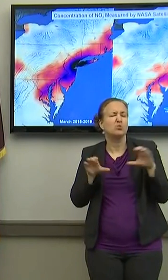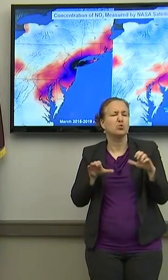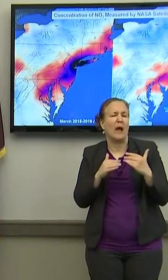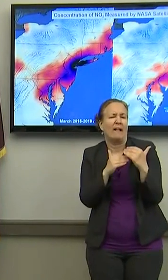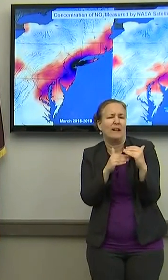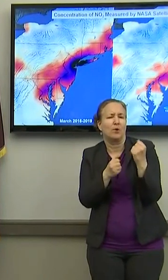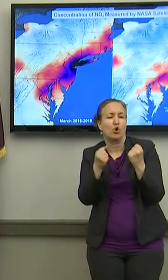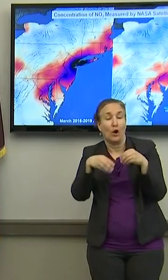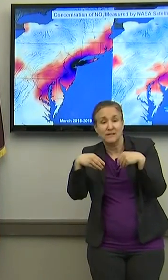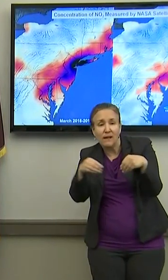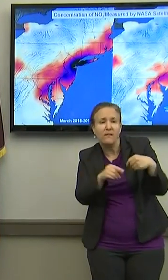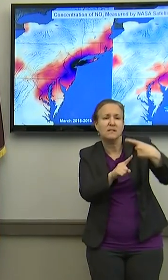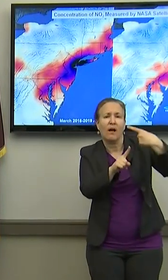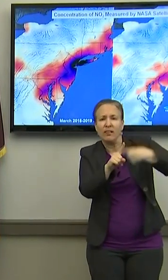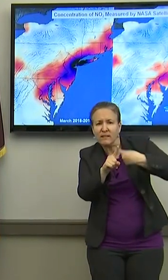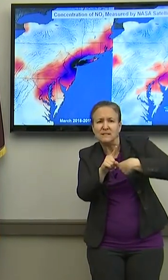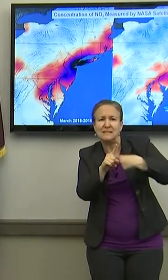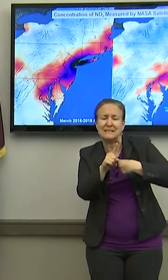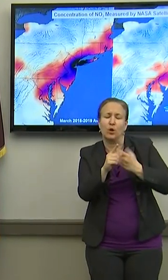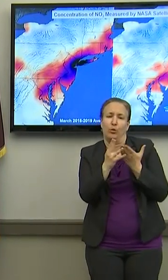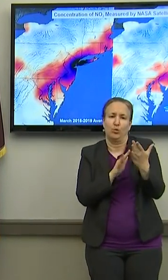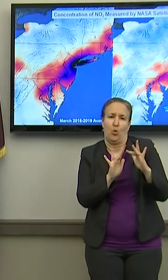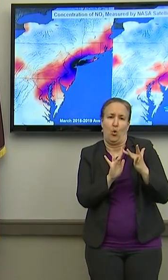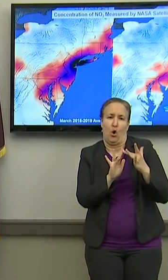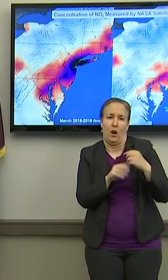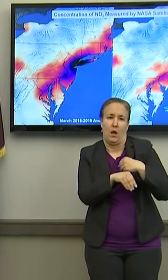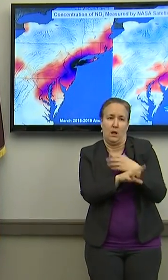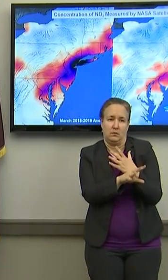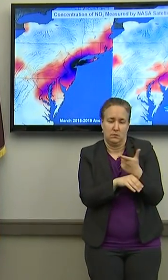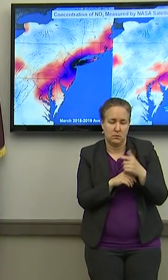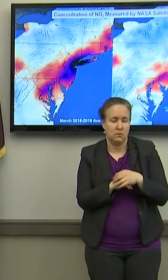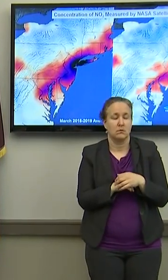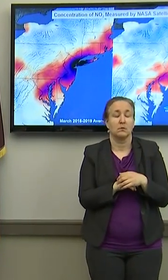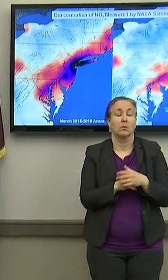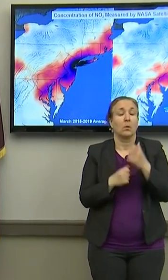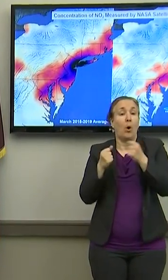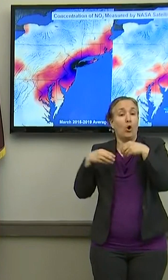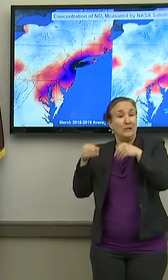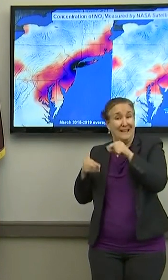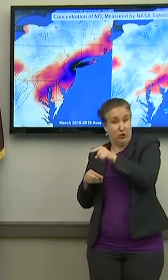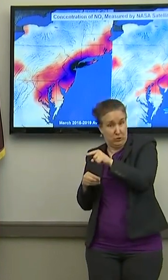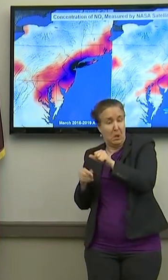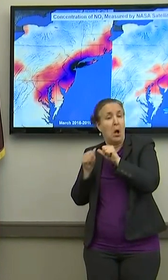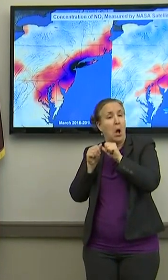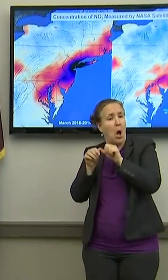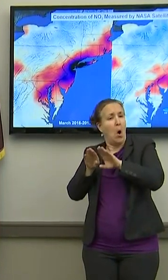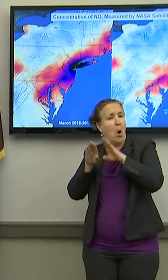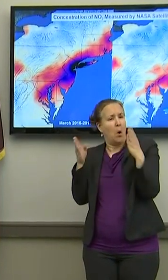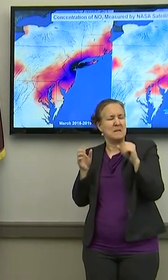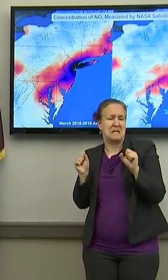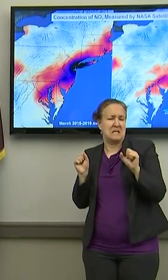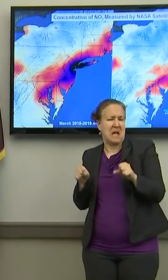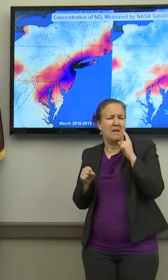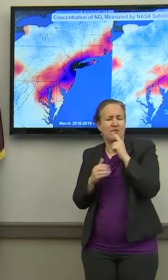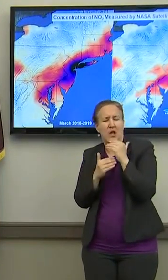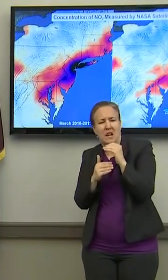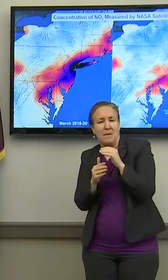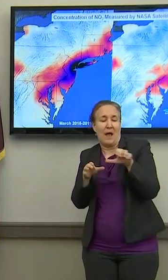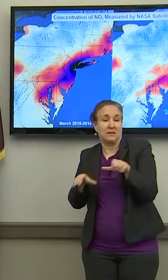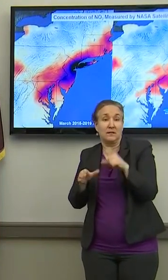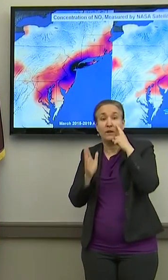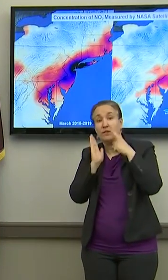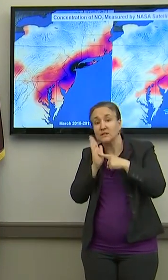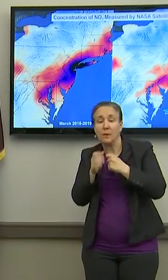car sales and leasing operations through online sales. Auto dealerships may continue to remain open for certain activities, such